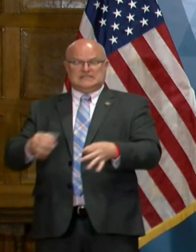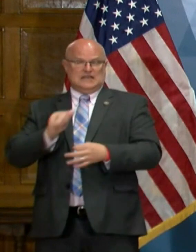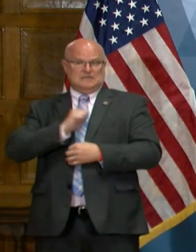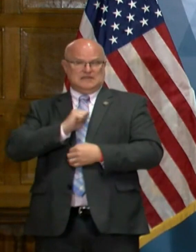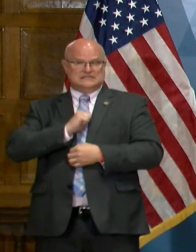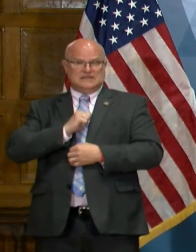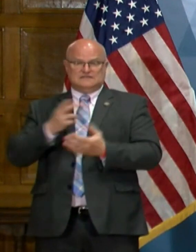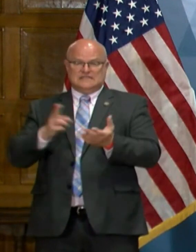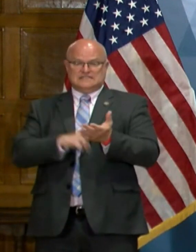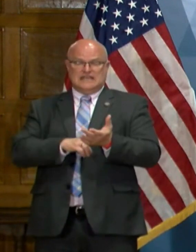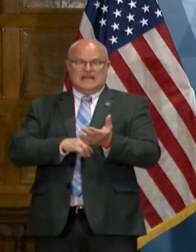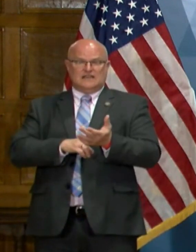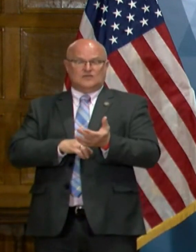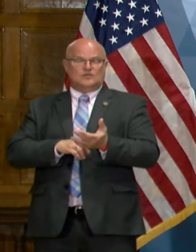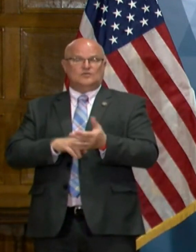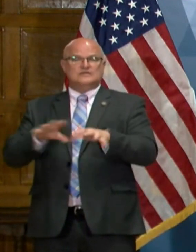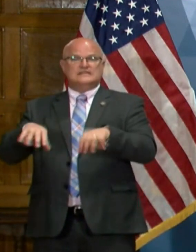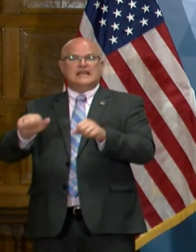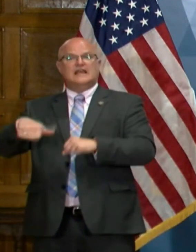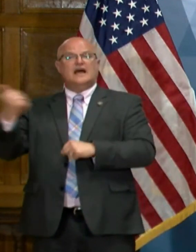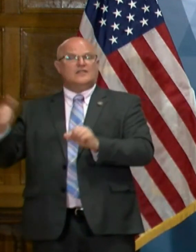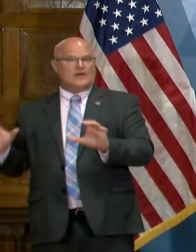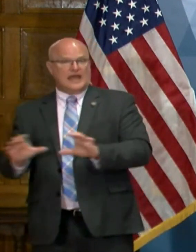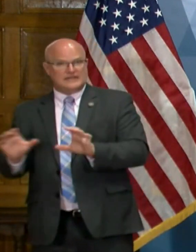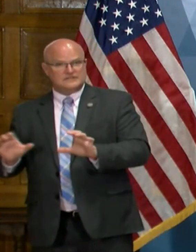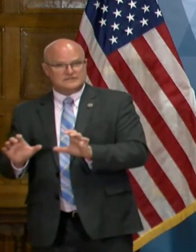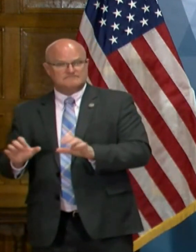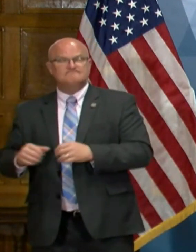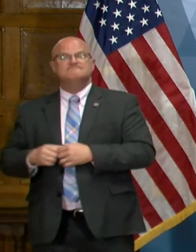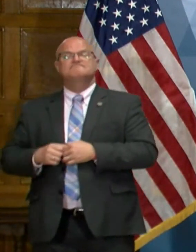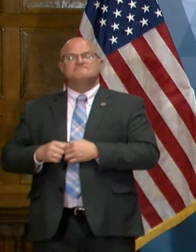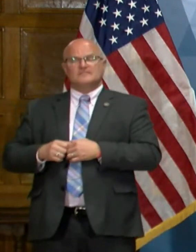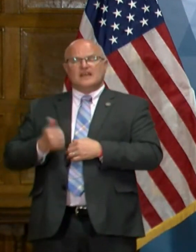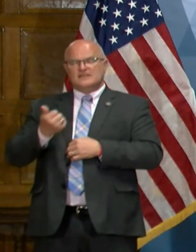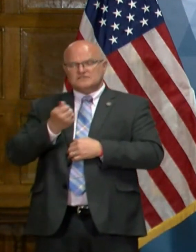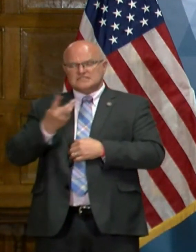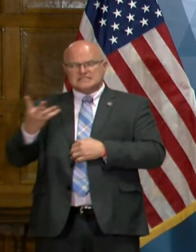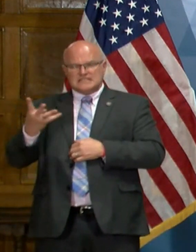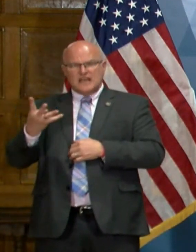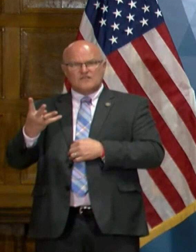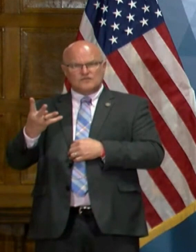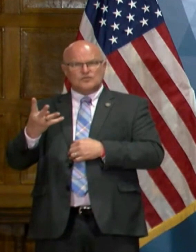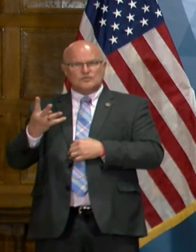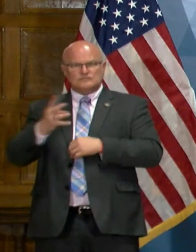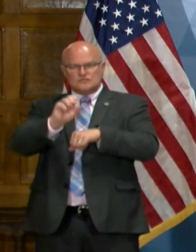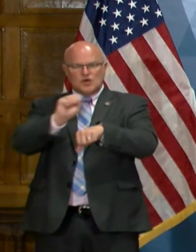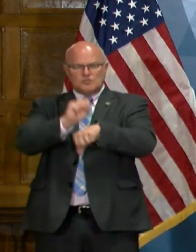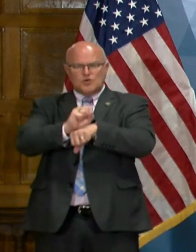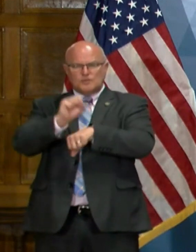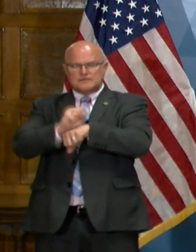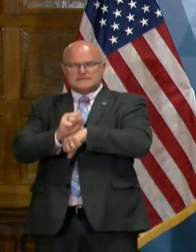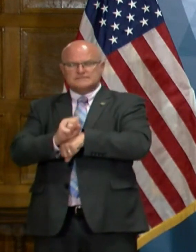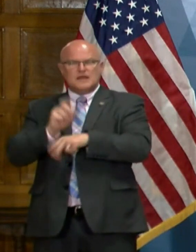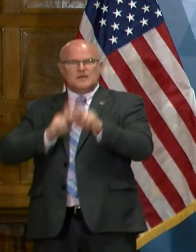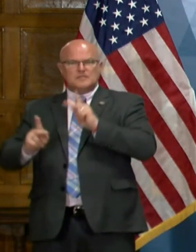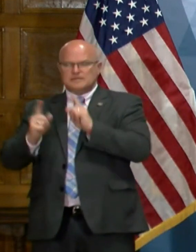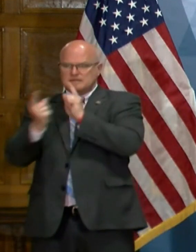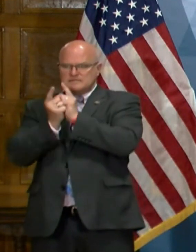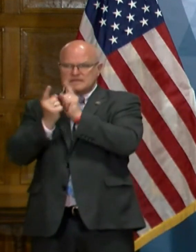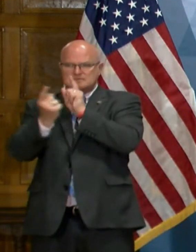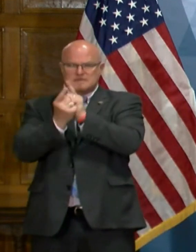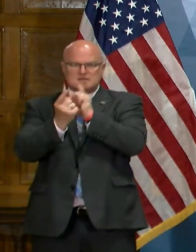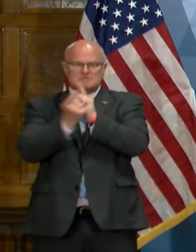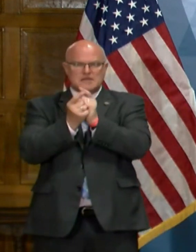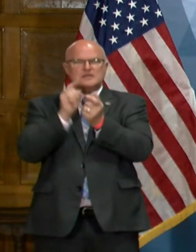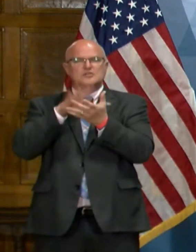decision whether to sign it or take other action on it. I've got a number of appointments in which I'm listening to people and meeting with